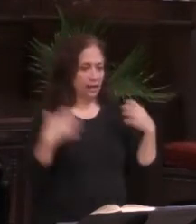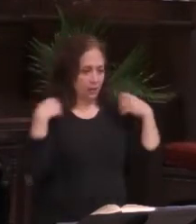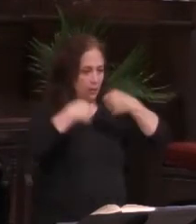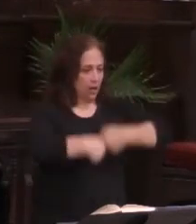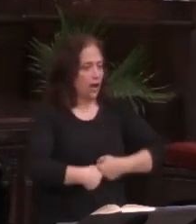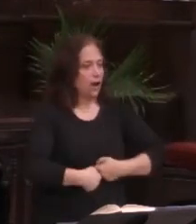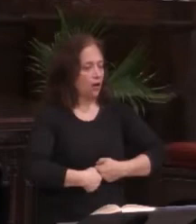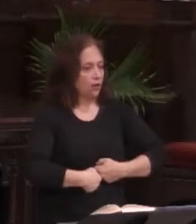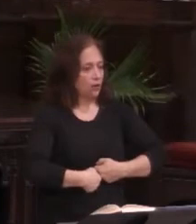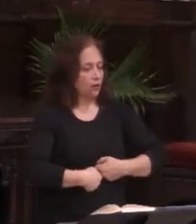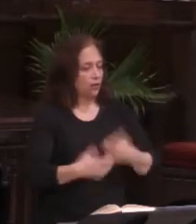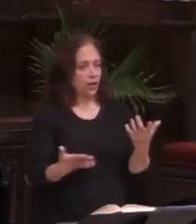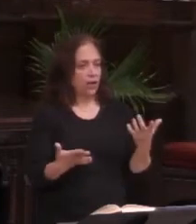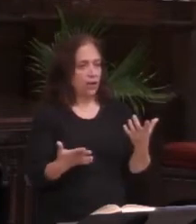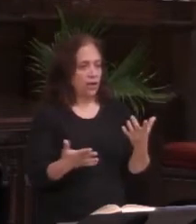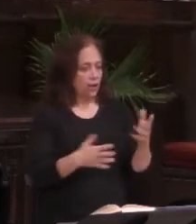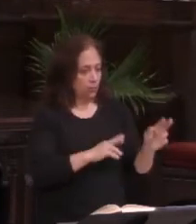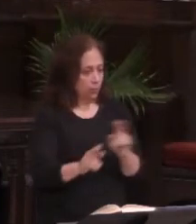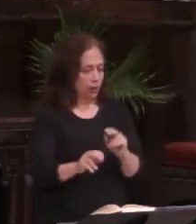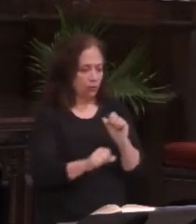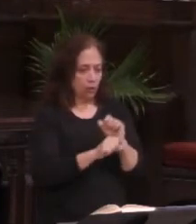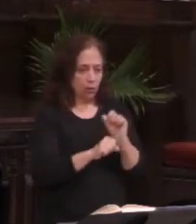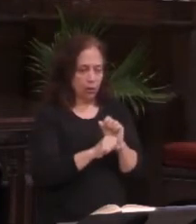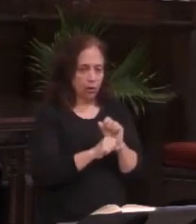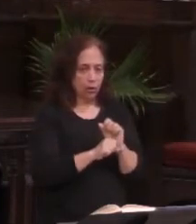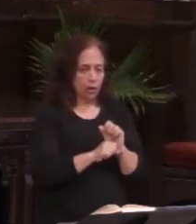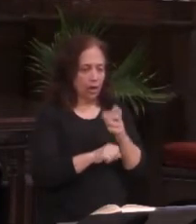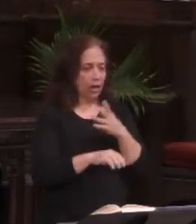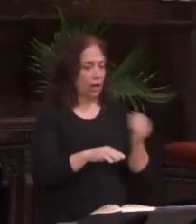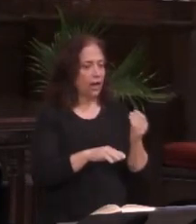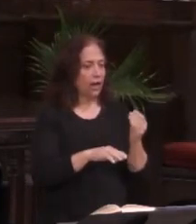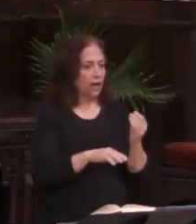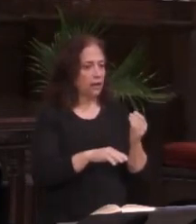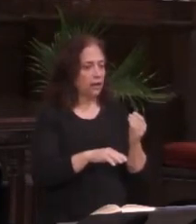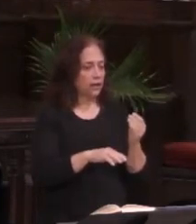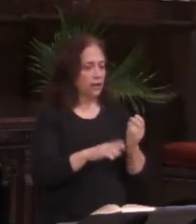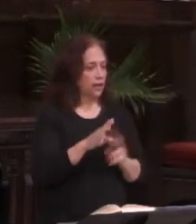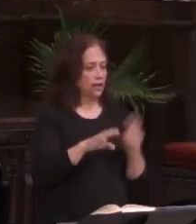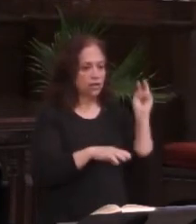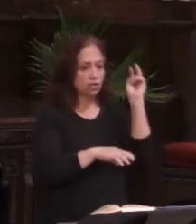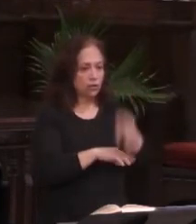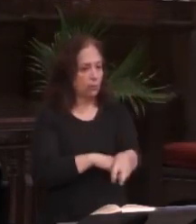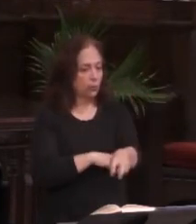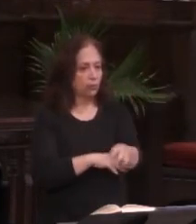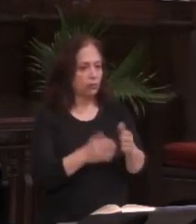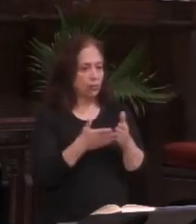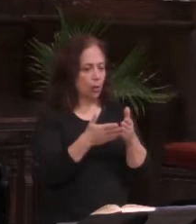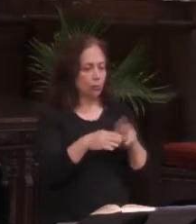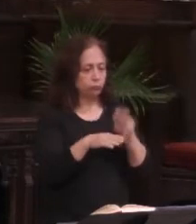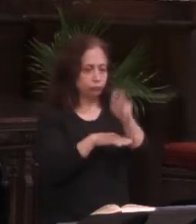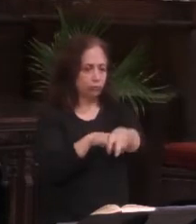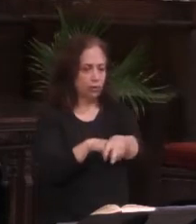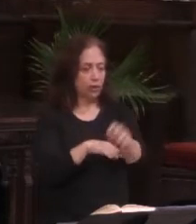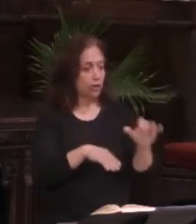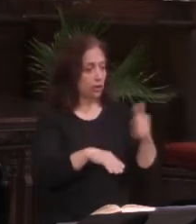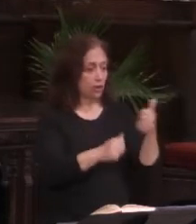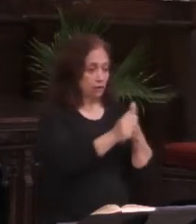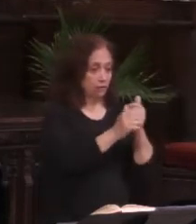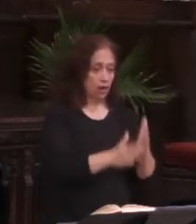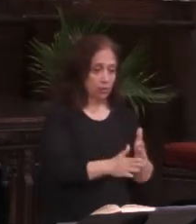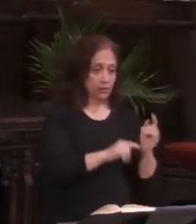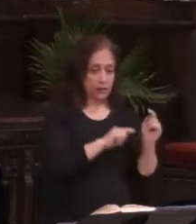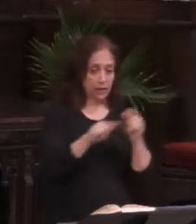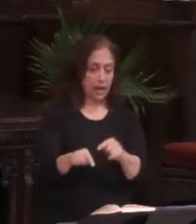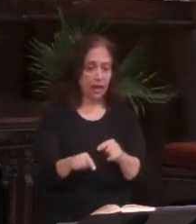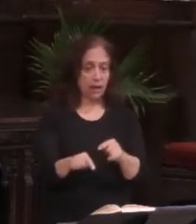garment, for he was stripped for work, and threw himself into the sea. The other disciples